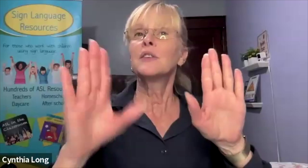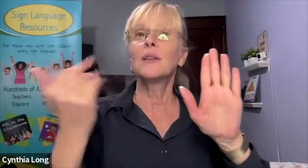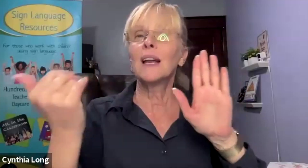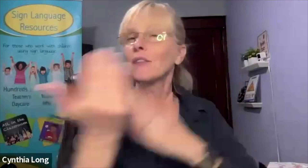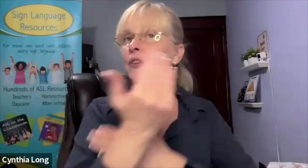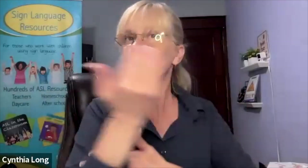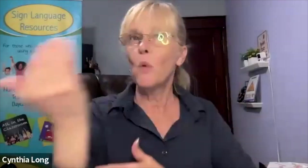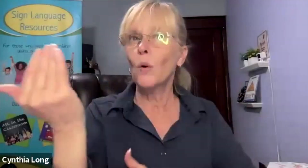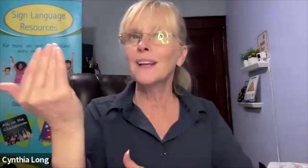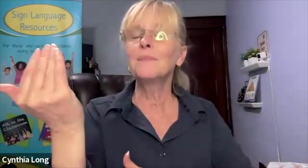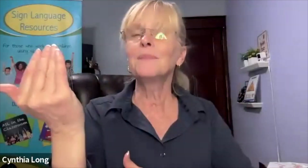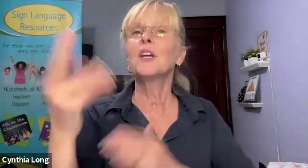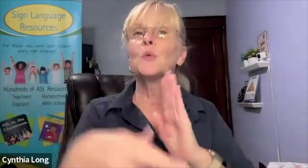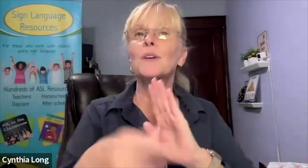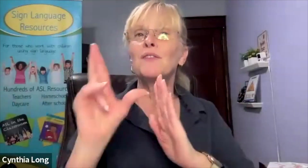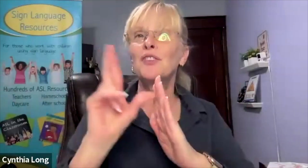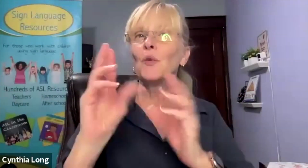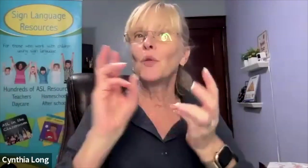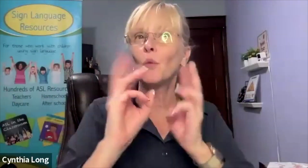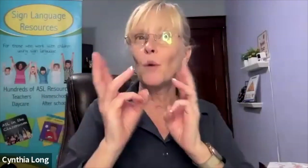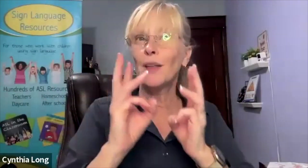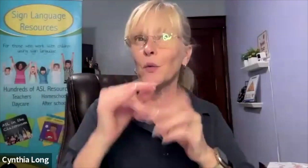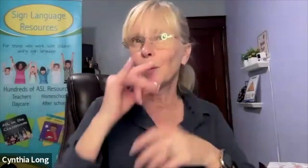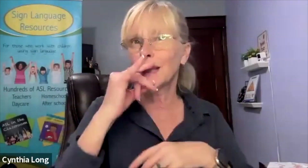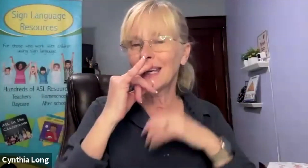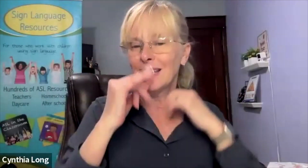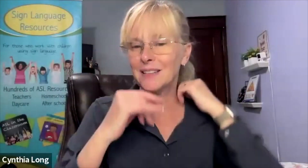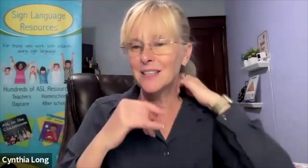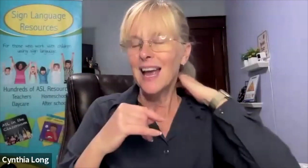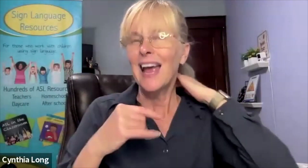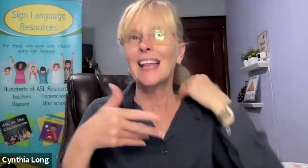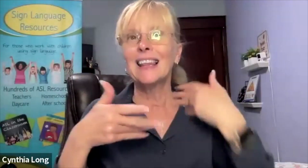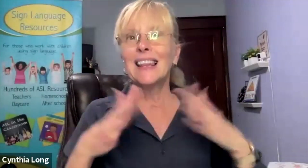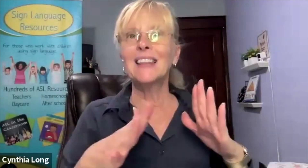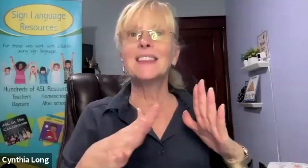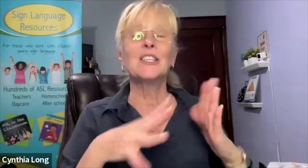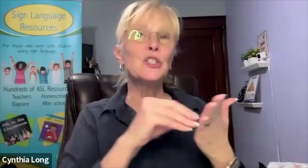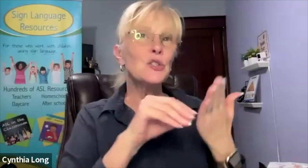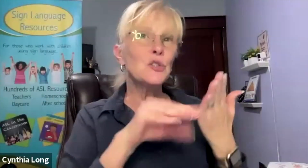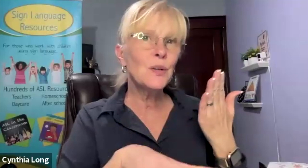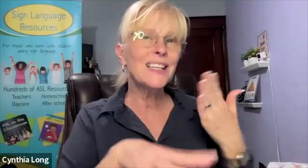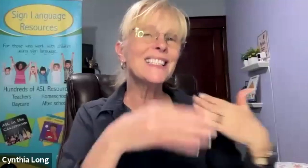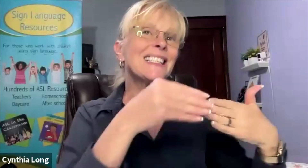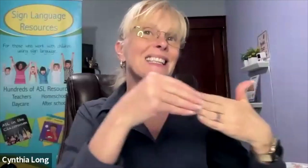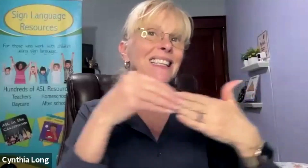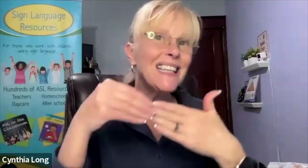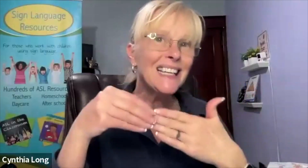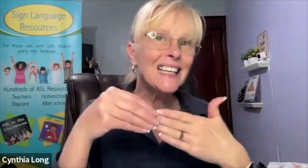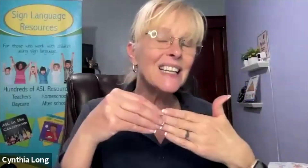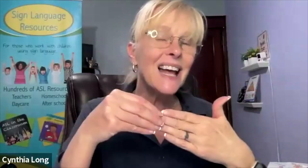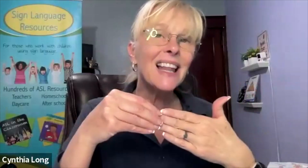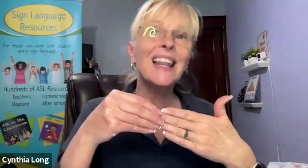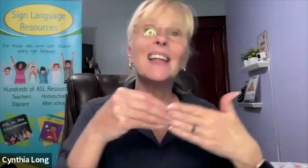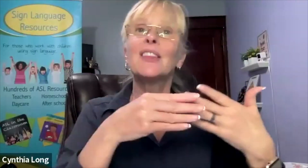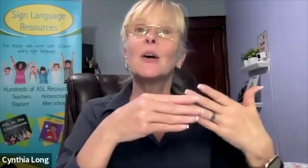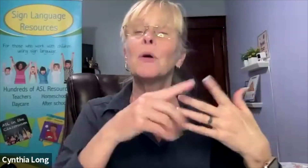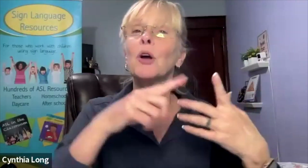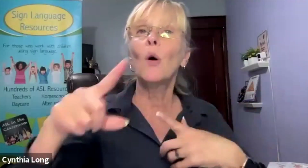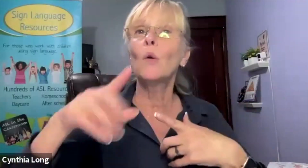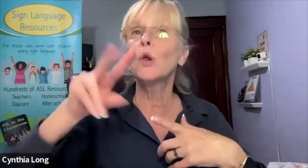that every morning you review the weather with the kids and let the students lead it. Let them go